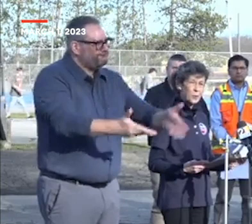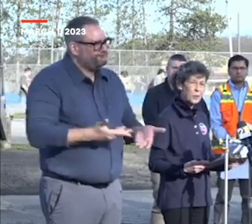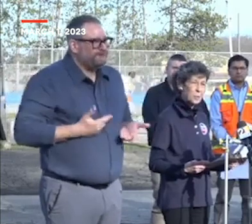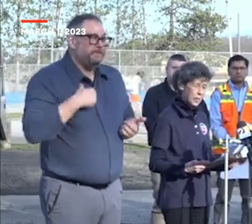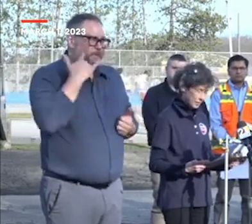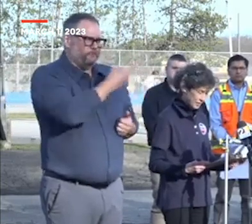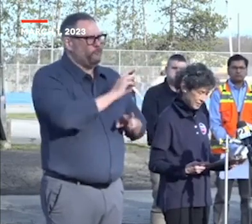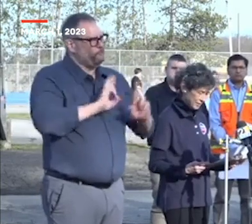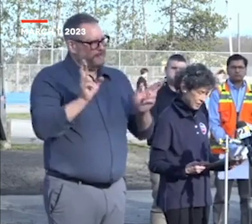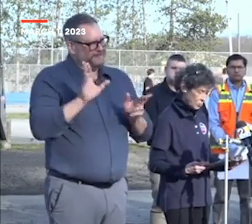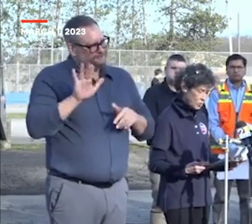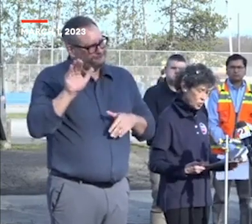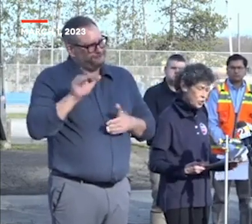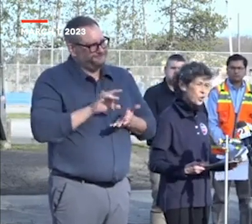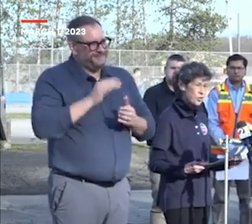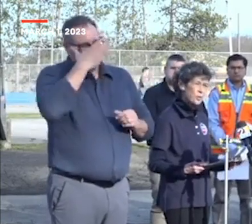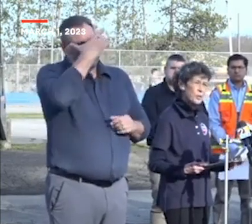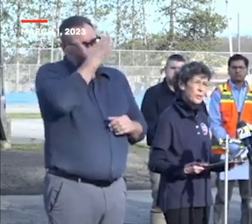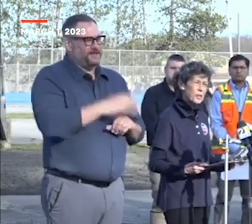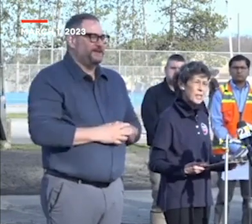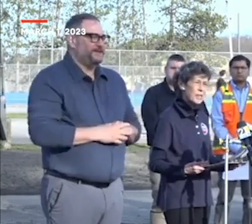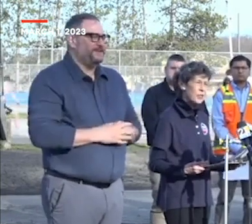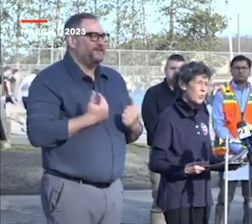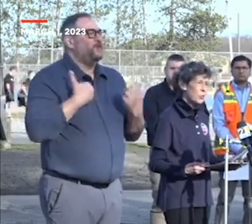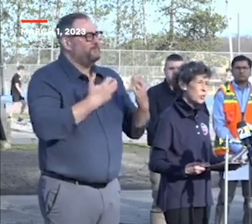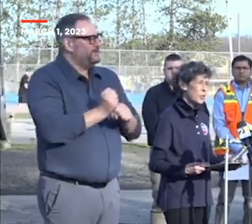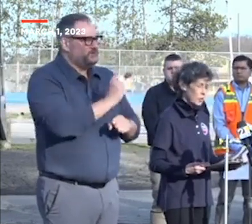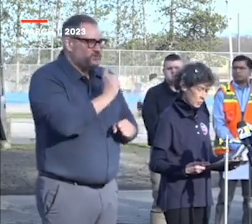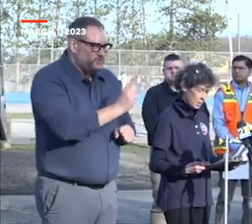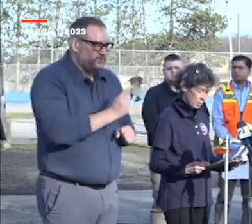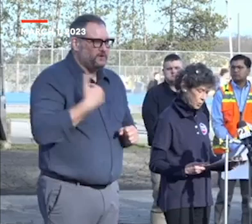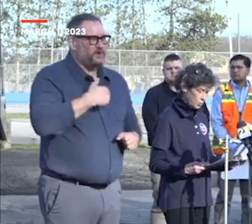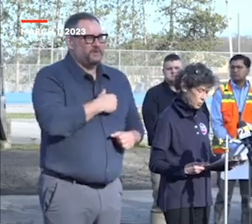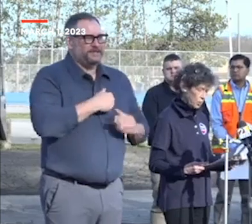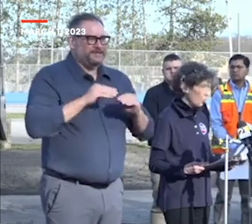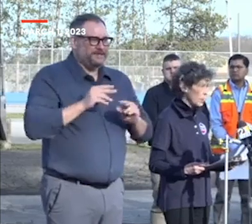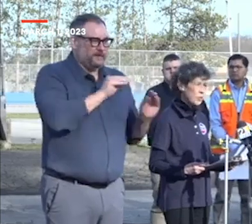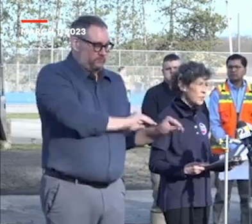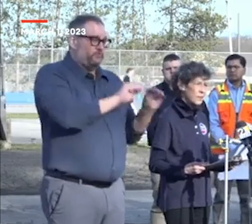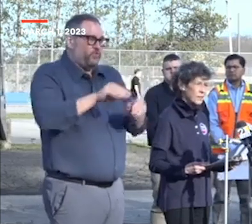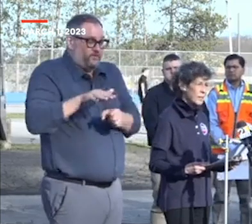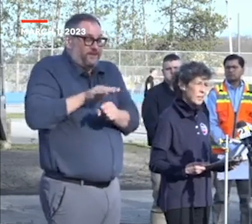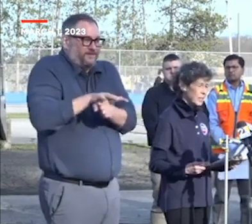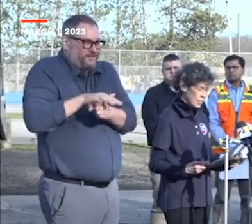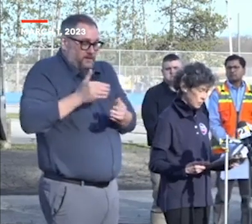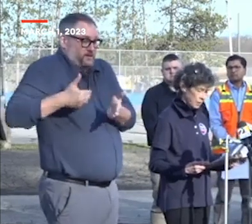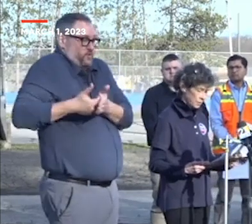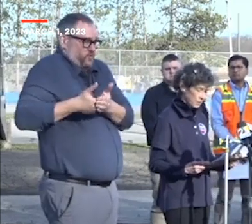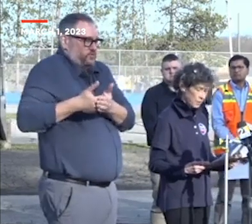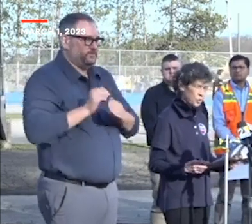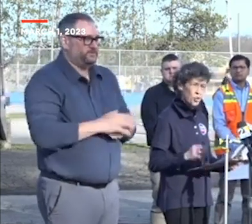their building back. I want to assure you that even though we're moving our command post, we're not leaving